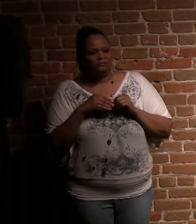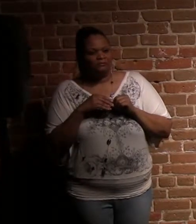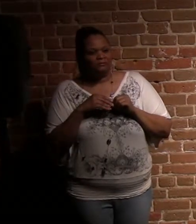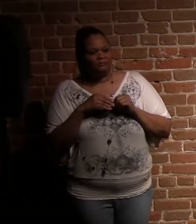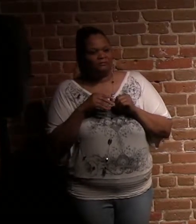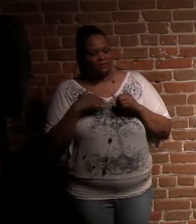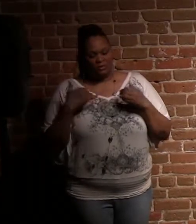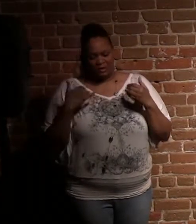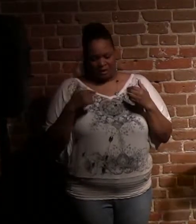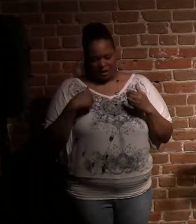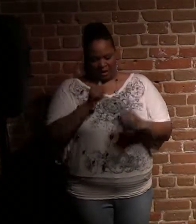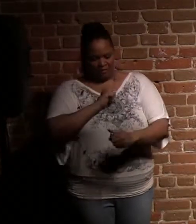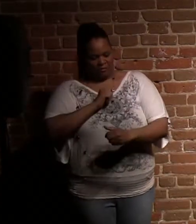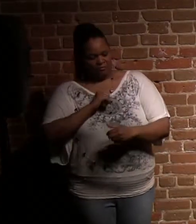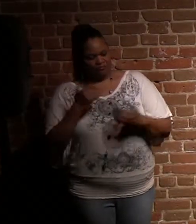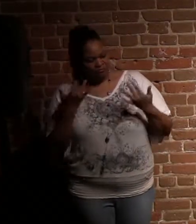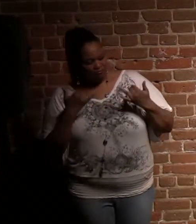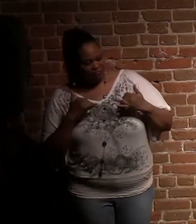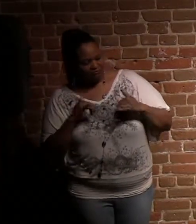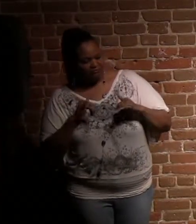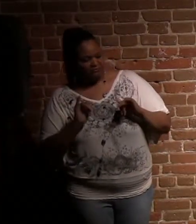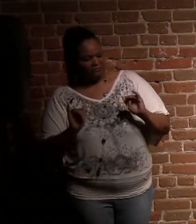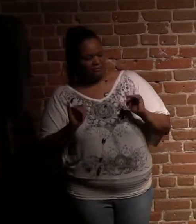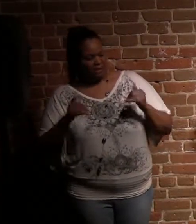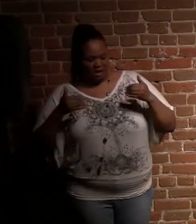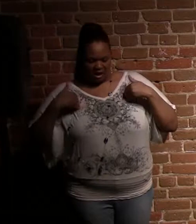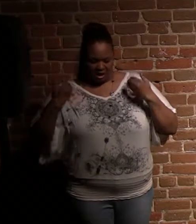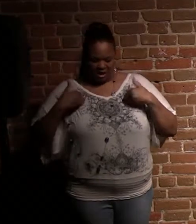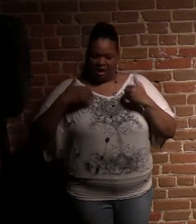was still the youngest. I was kind of like the younger brother for